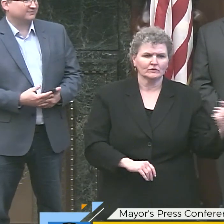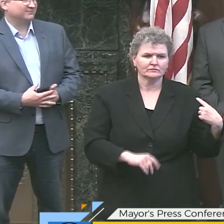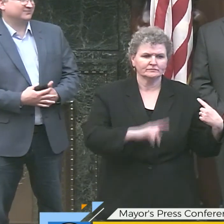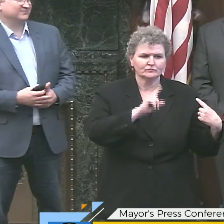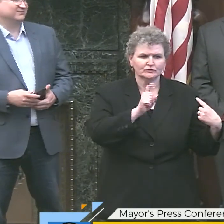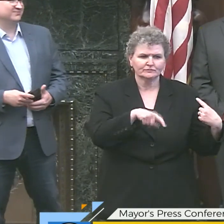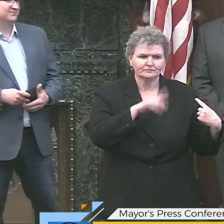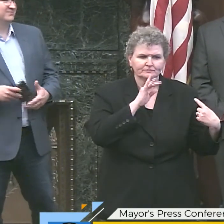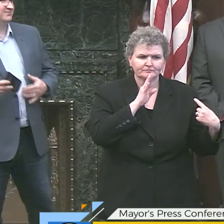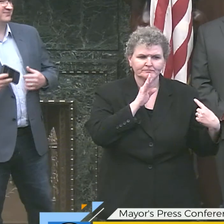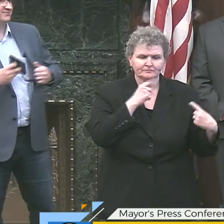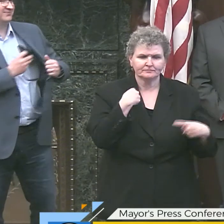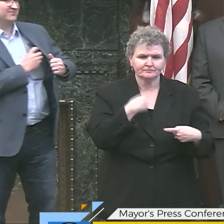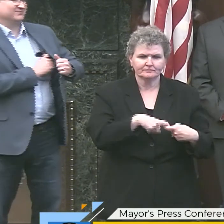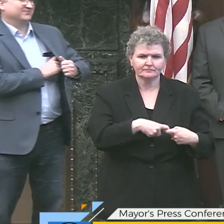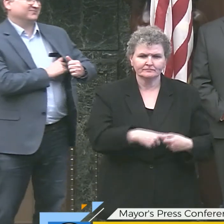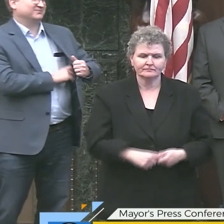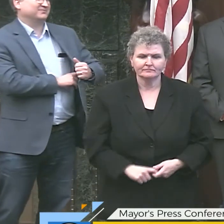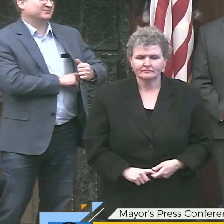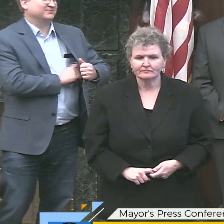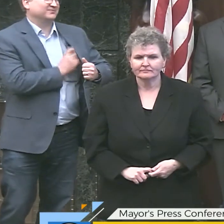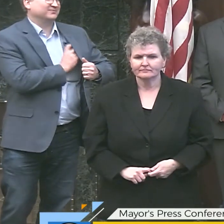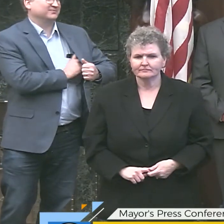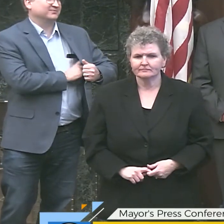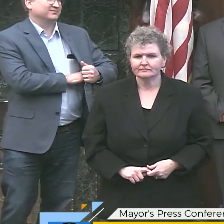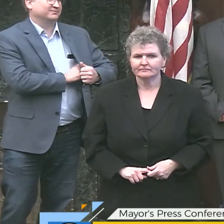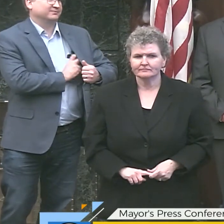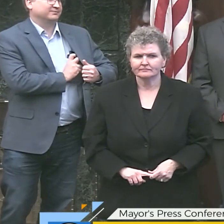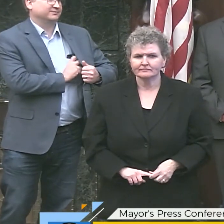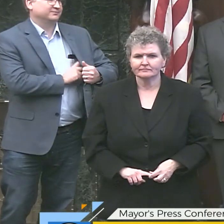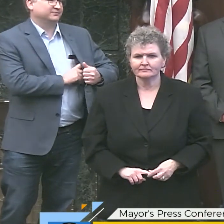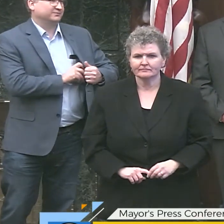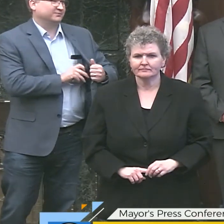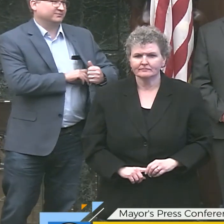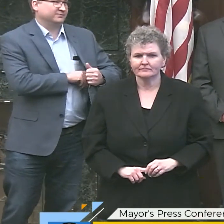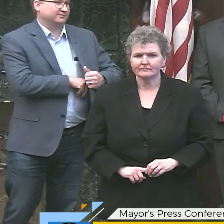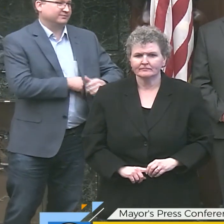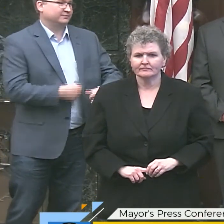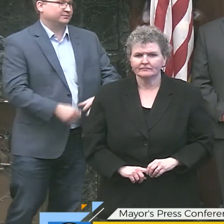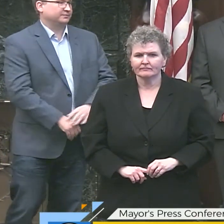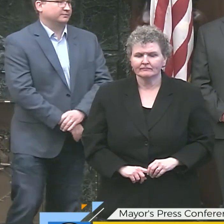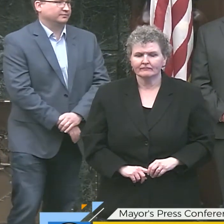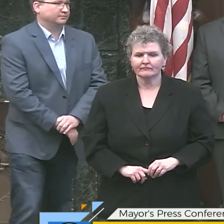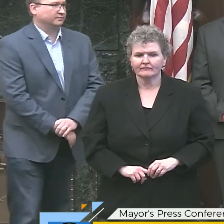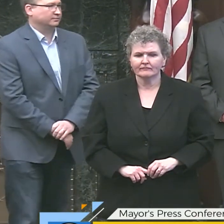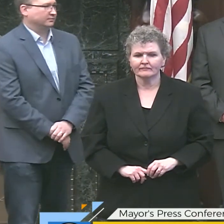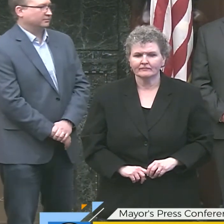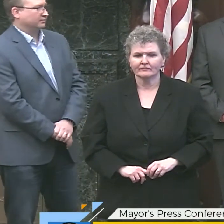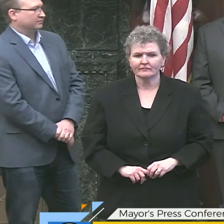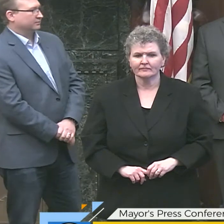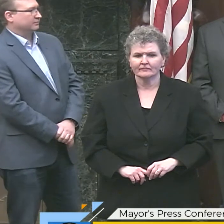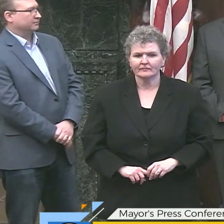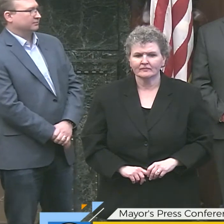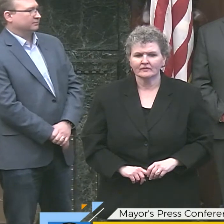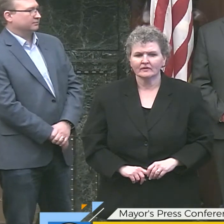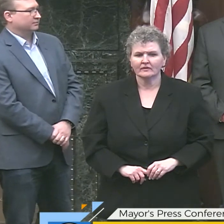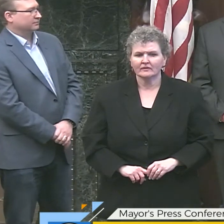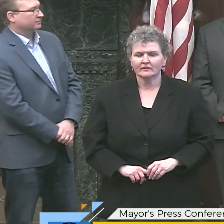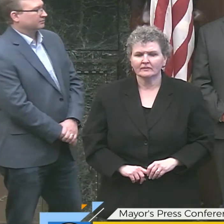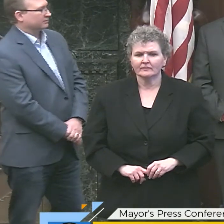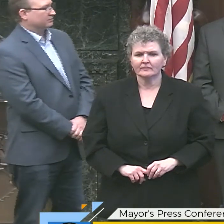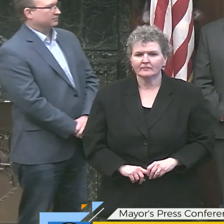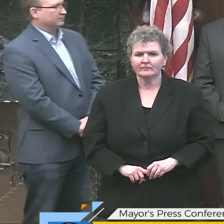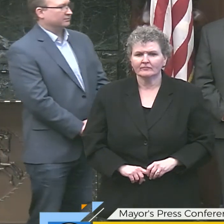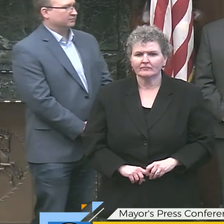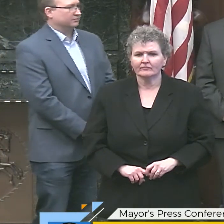estén obedeciendo la orden de quedarse en casa o de practicar el distanciamiento social de ahora en adelante? ¿Puedes repetir la primera parte de